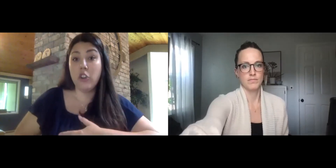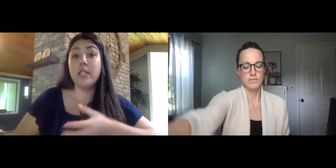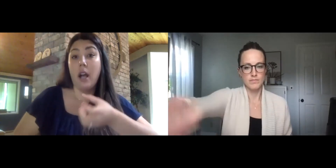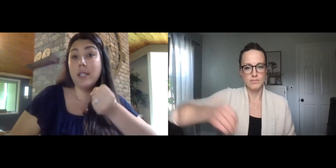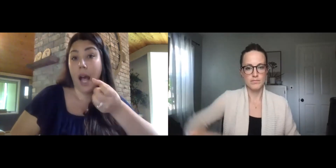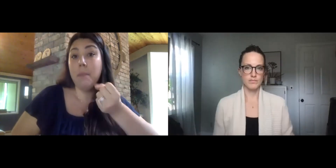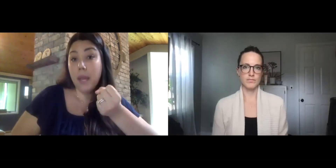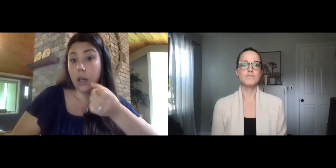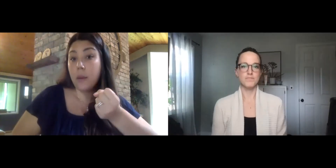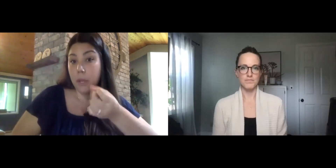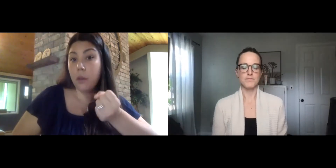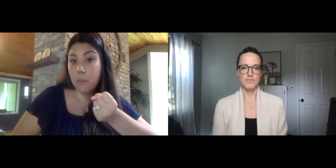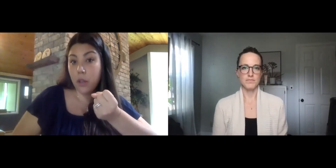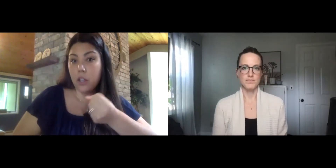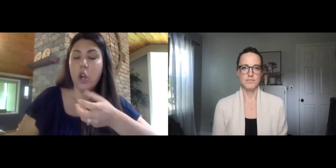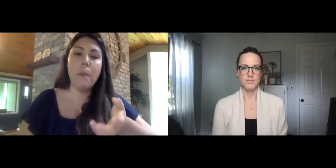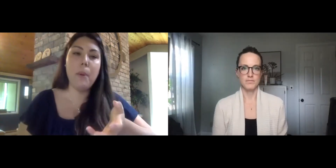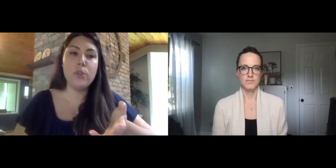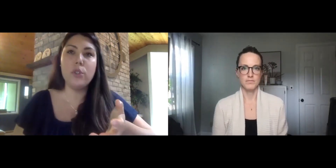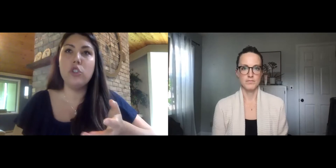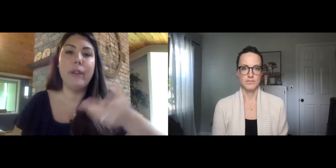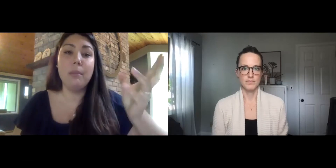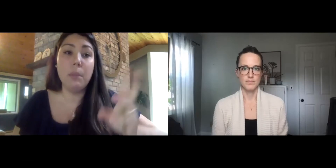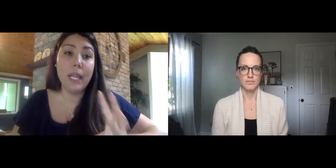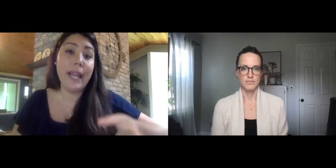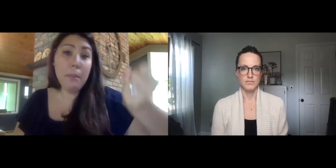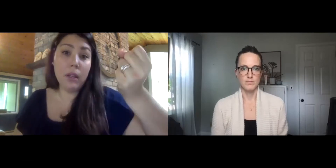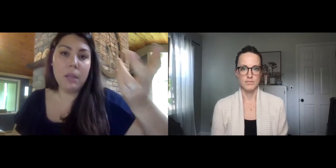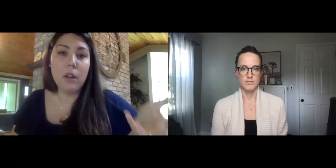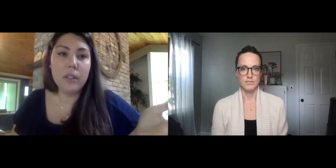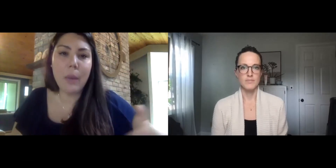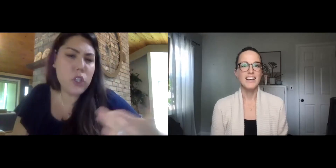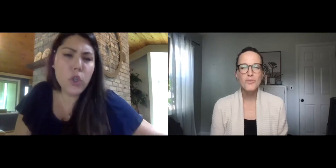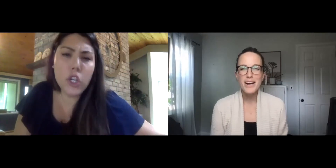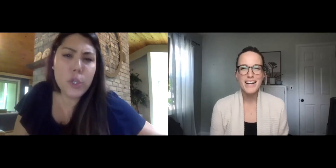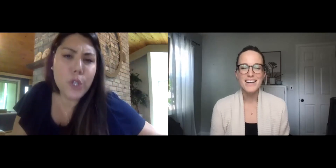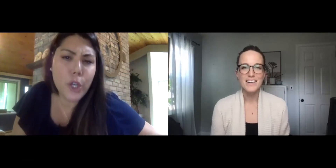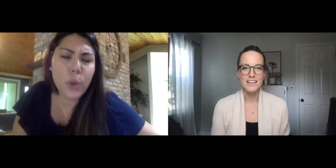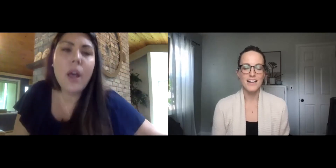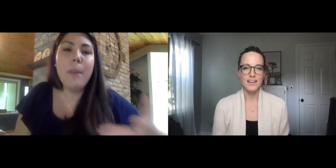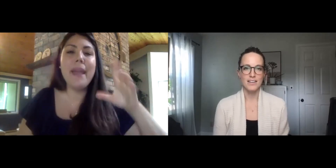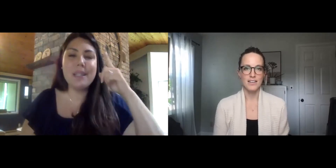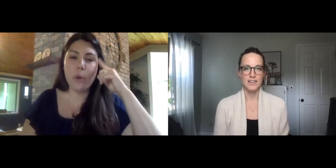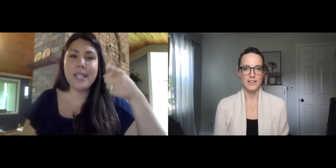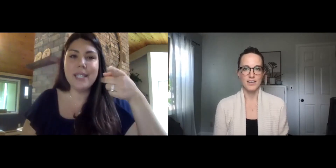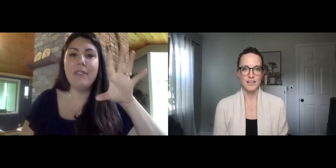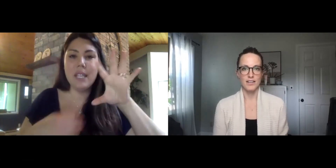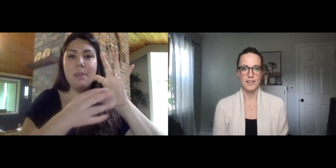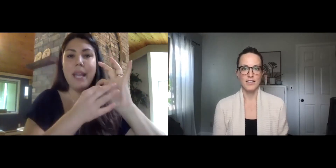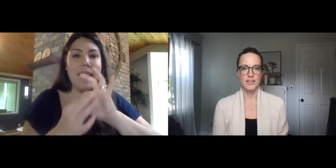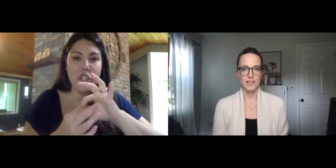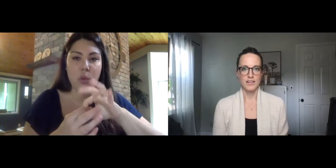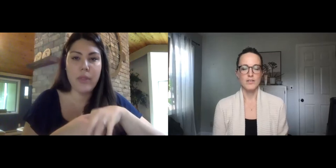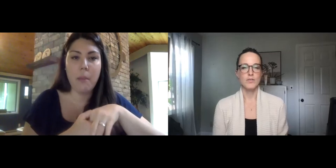she's nursing, I'll sign milk, milk, milk, you know, opposed to just randomly being like milk in the middle of the day, which you could do Right. too, Yeah. but it makes more sense obviously